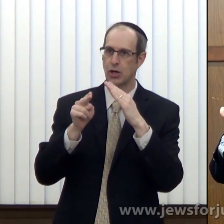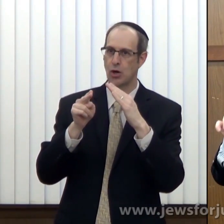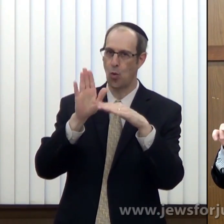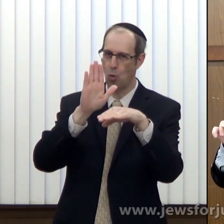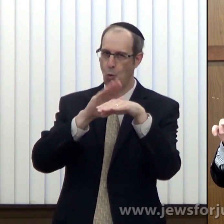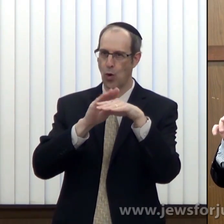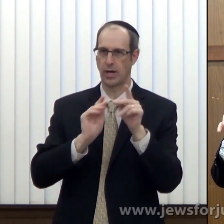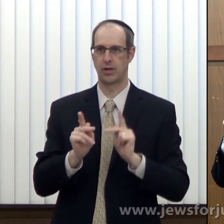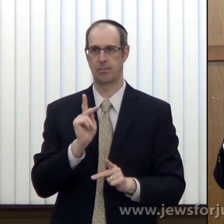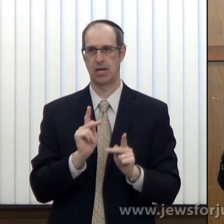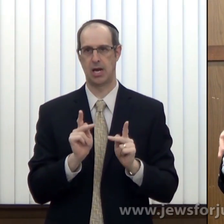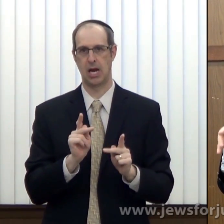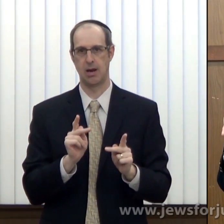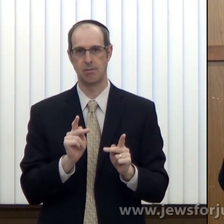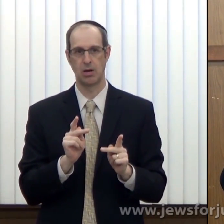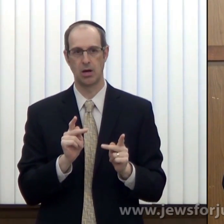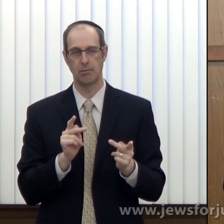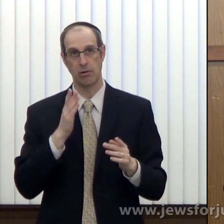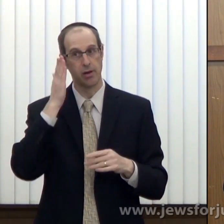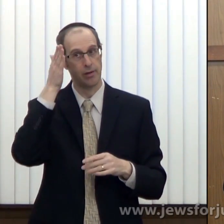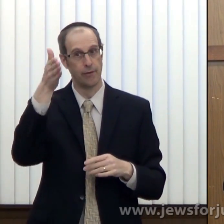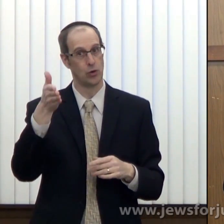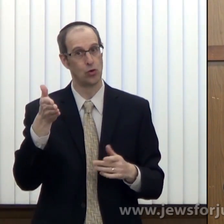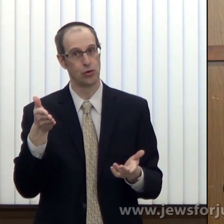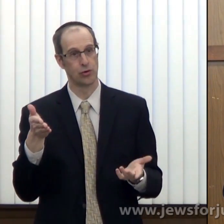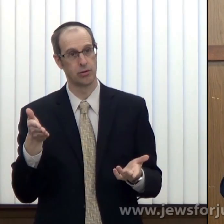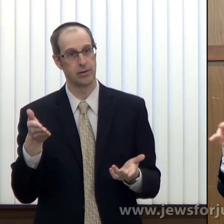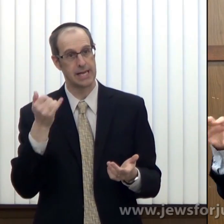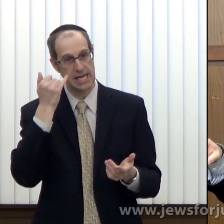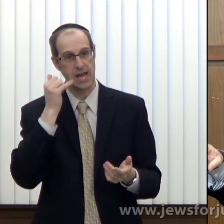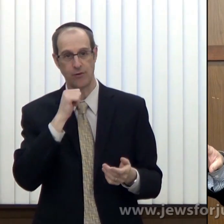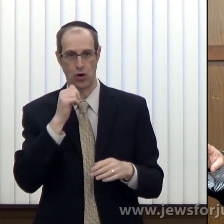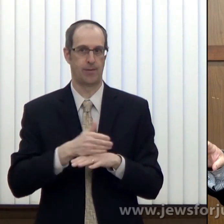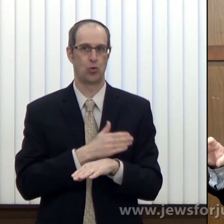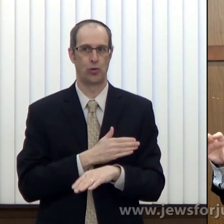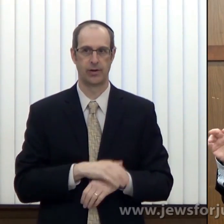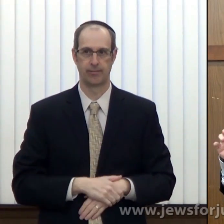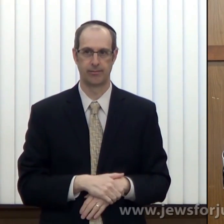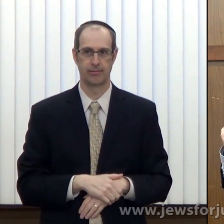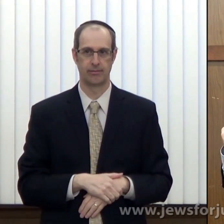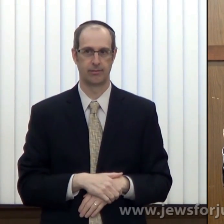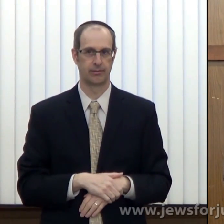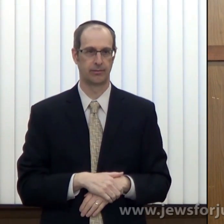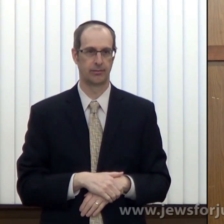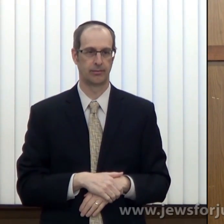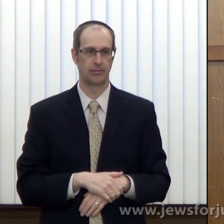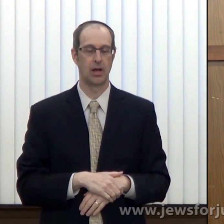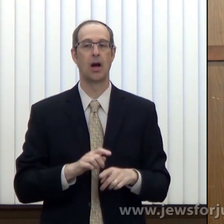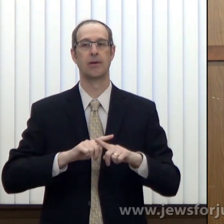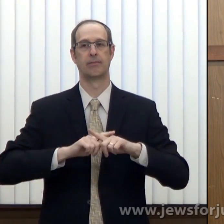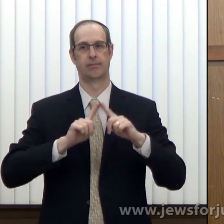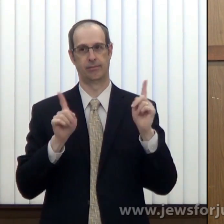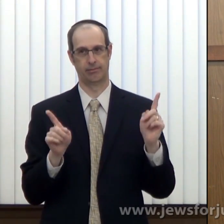warning the people about what is going to happen if they don't improve.